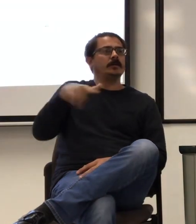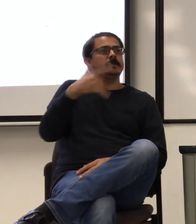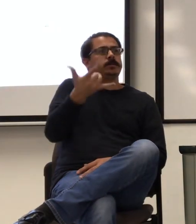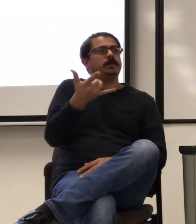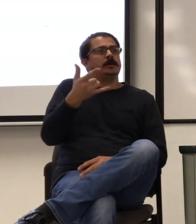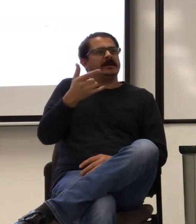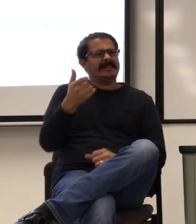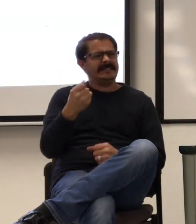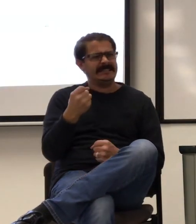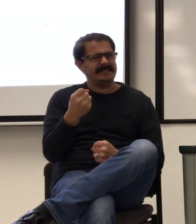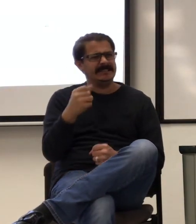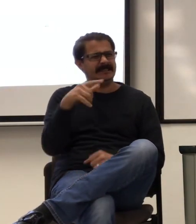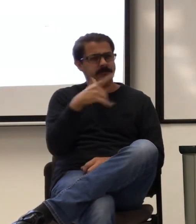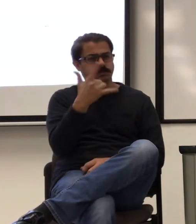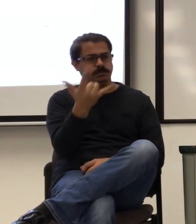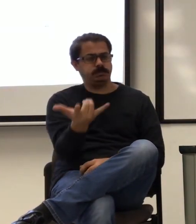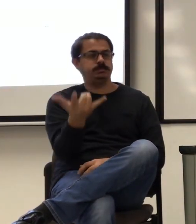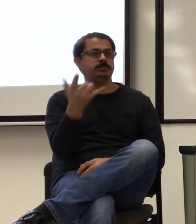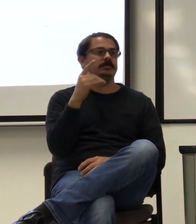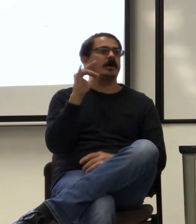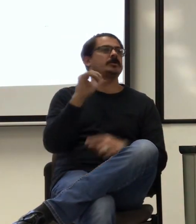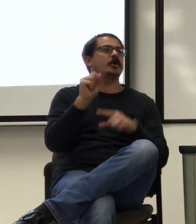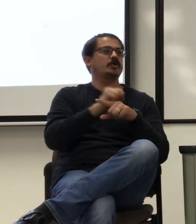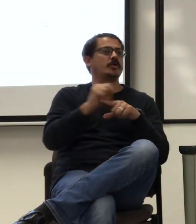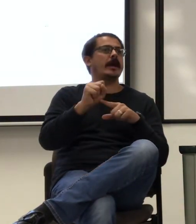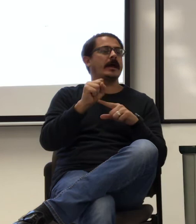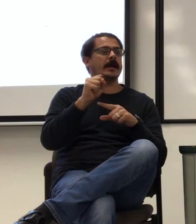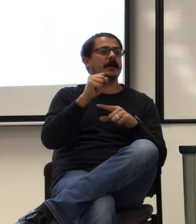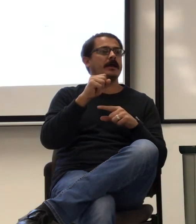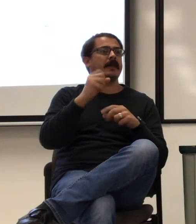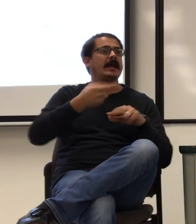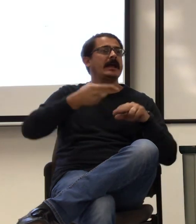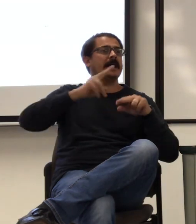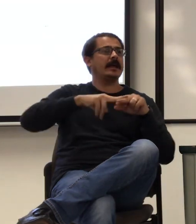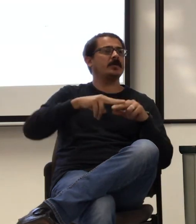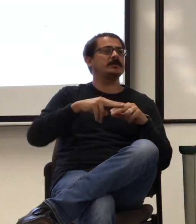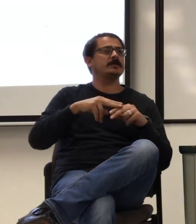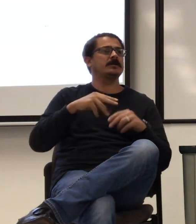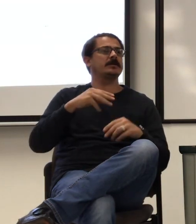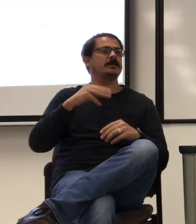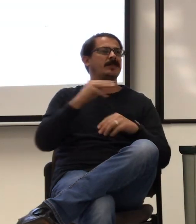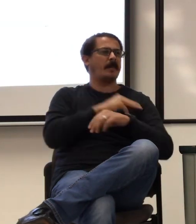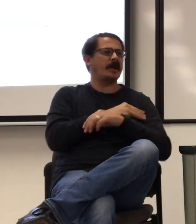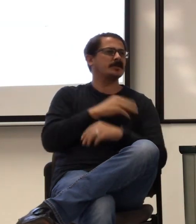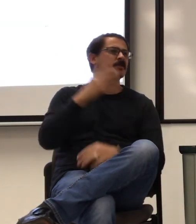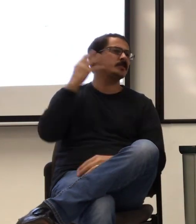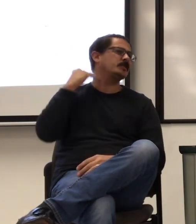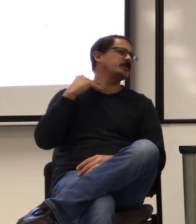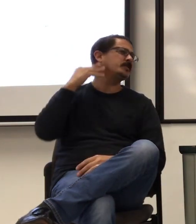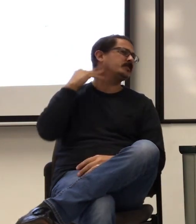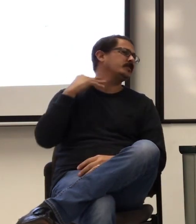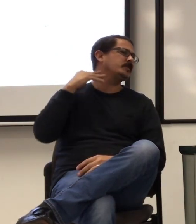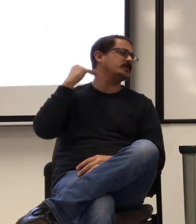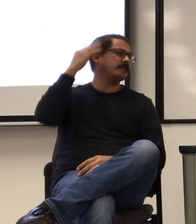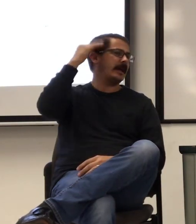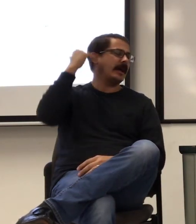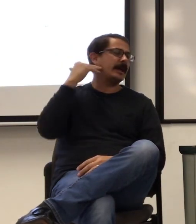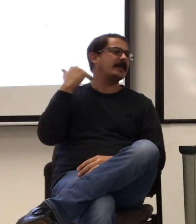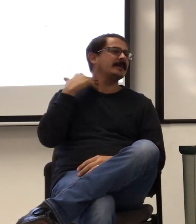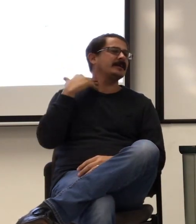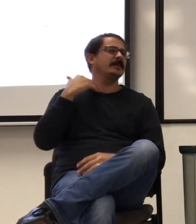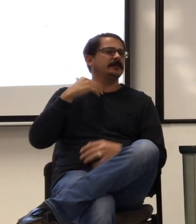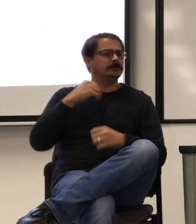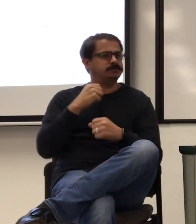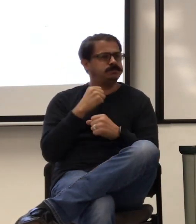helps, but also they train by increasing the musculature in the head neck region, and they do this, they just kind